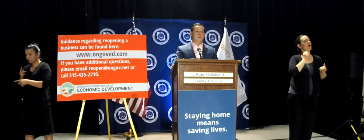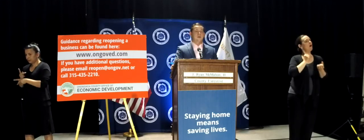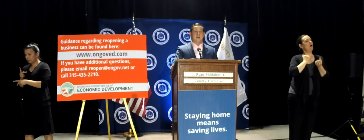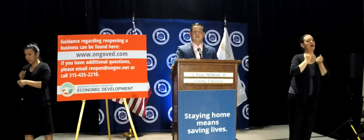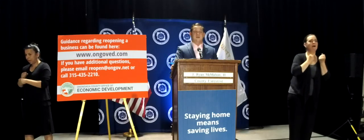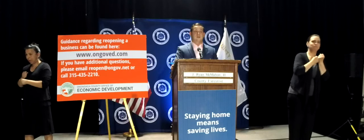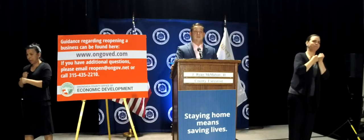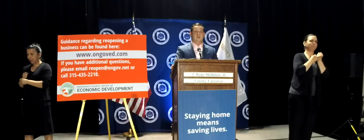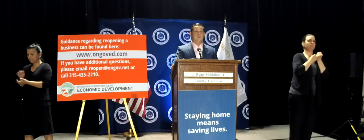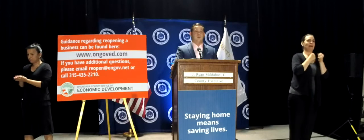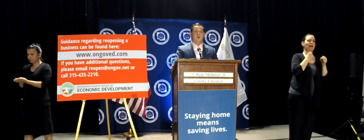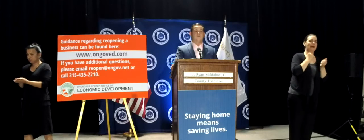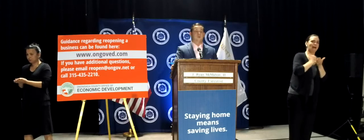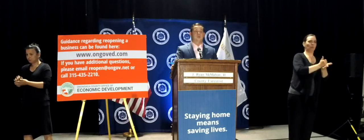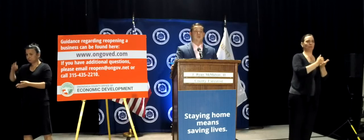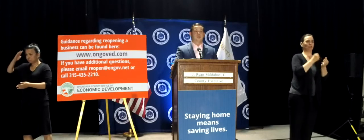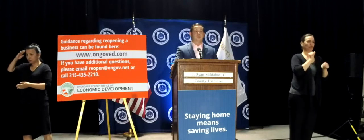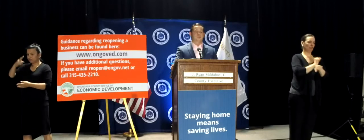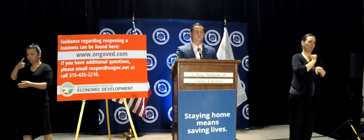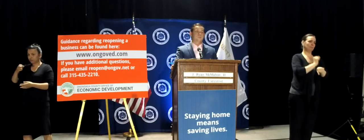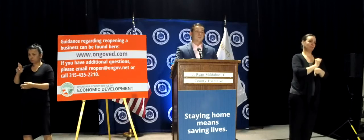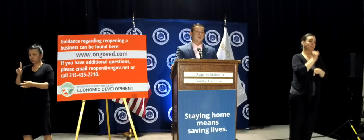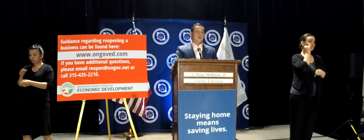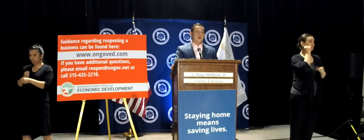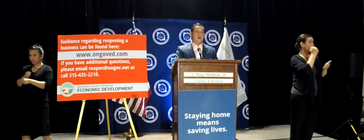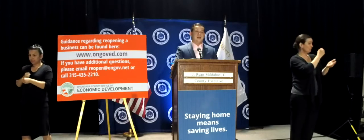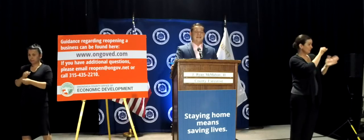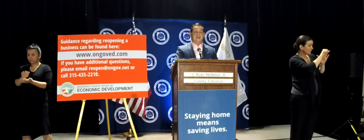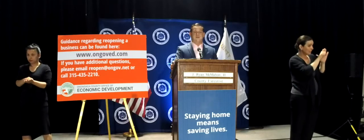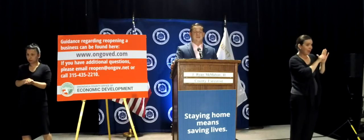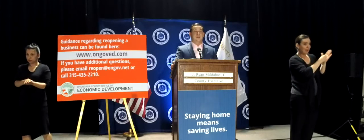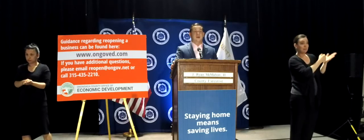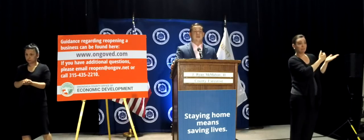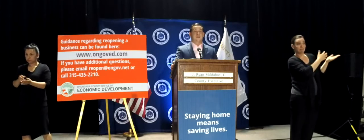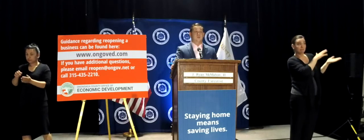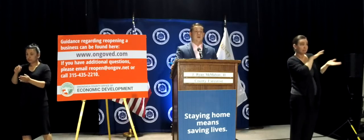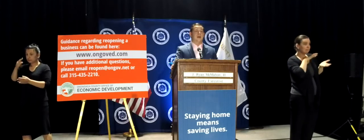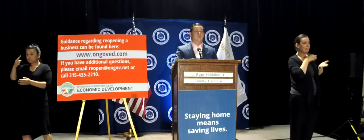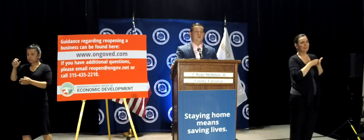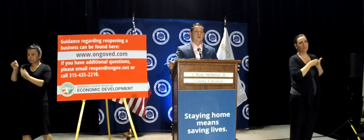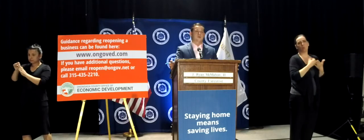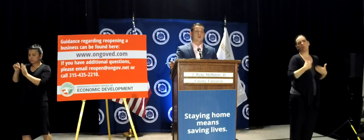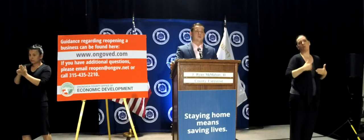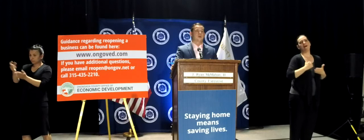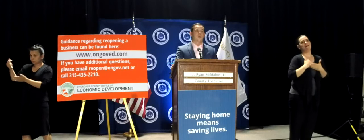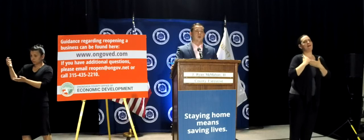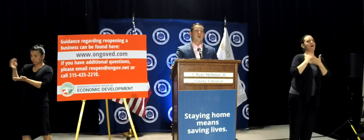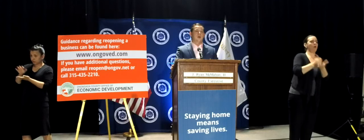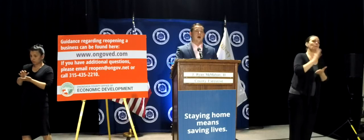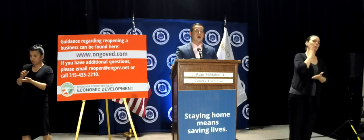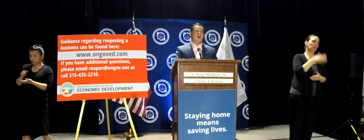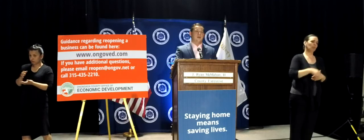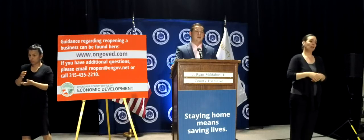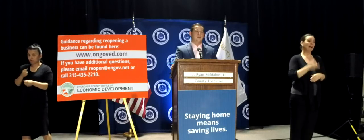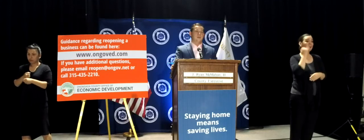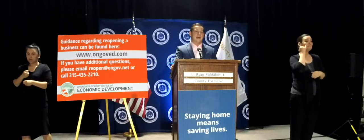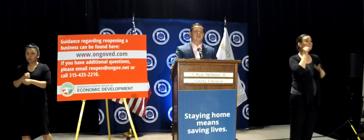jobs. That still doesn't mean we won't have to restructure. And I can tell you, if the state cuts us, we're going to have to restructure. So